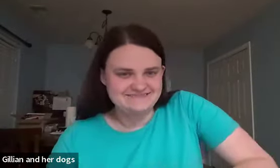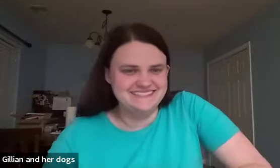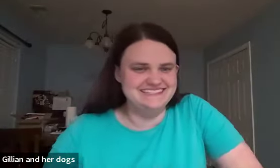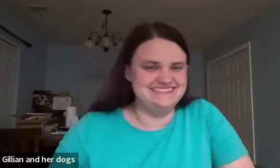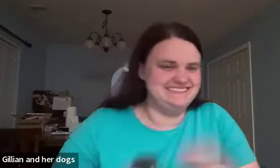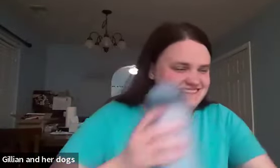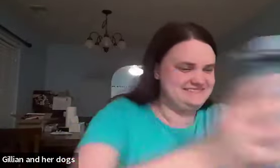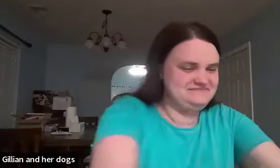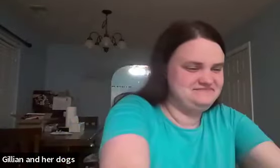hiding.